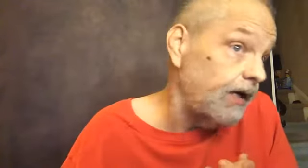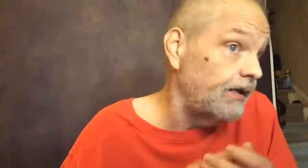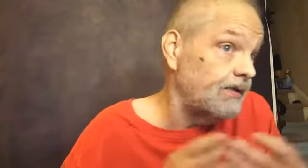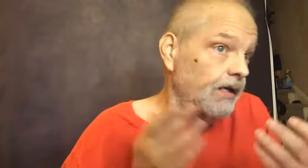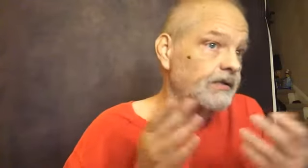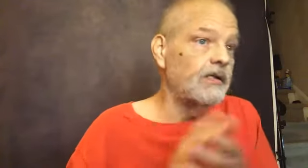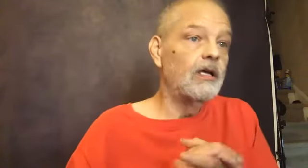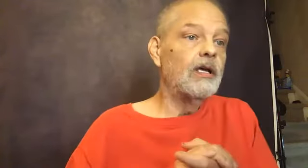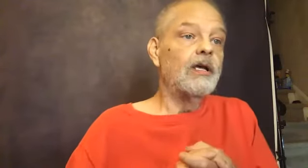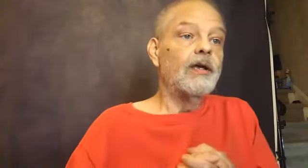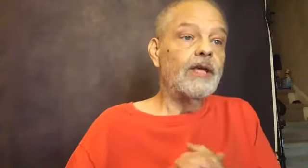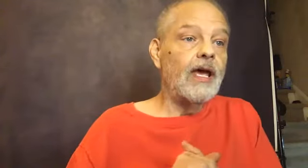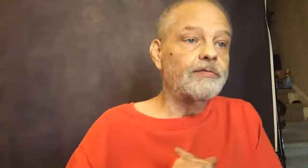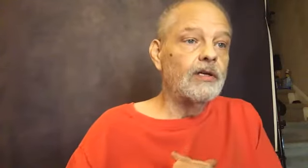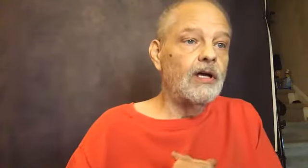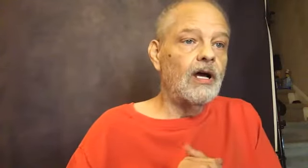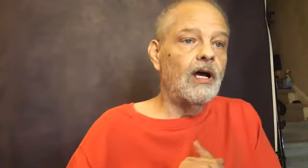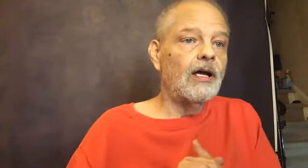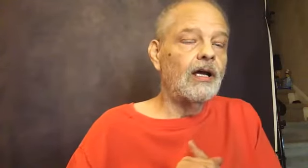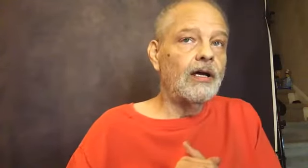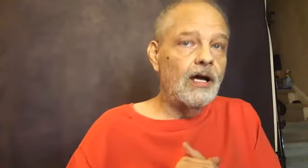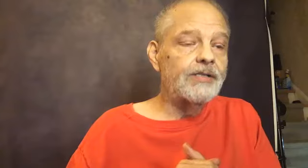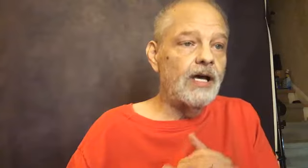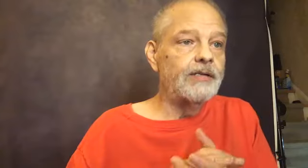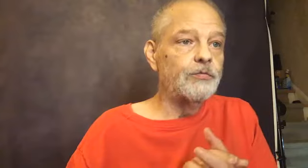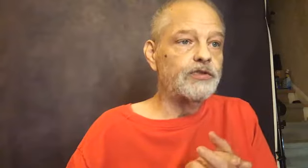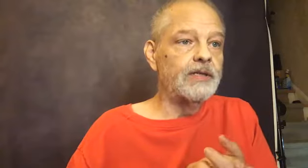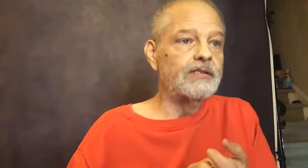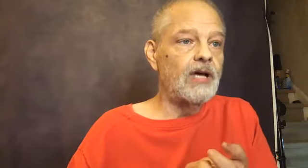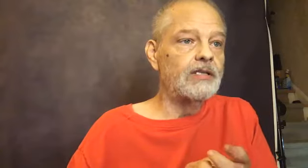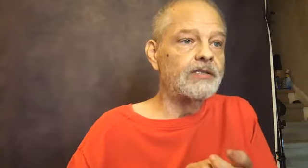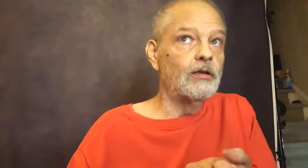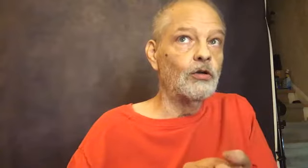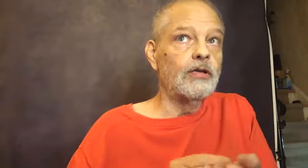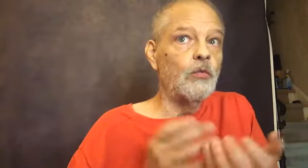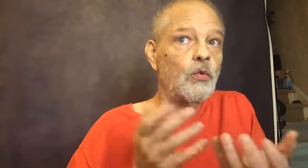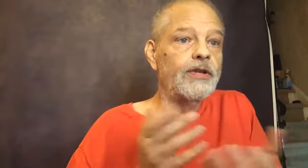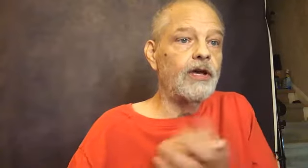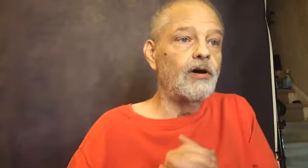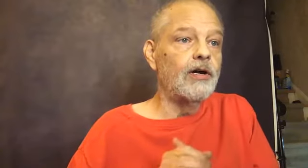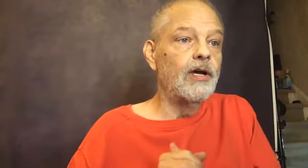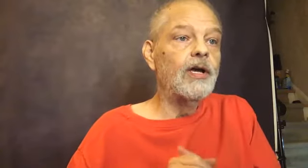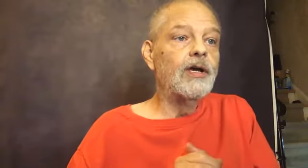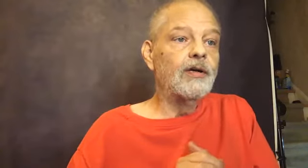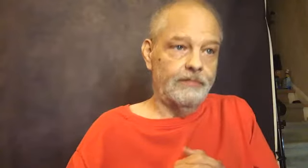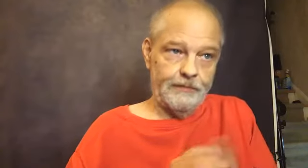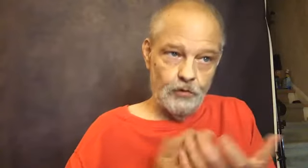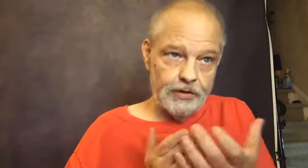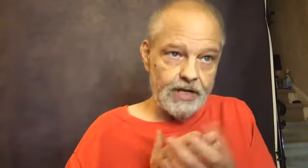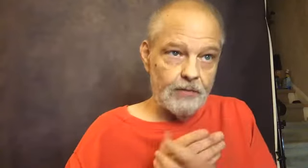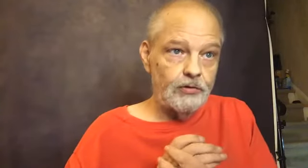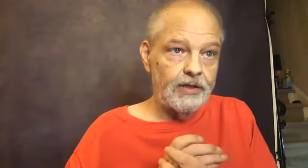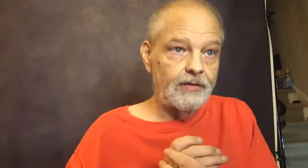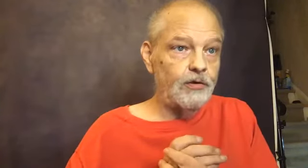non-iconic signs. They have iconic signs, which means signs that look like what they are. For example, they give you a